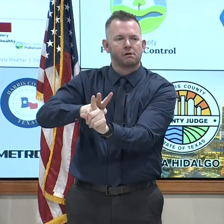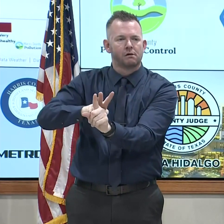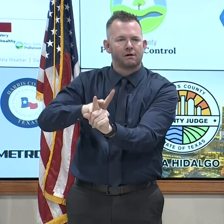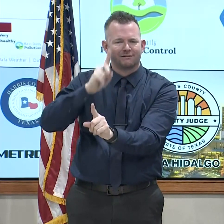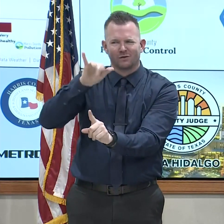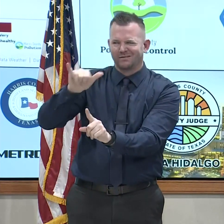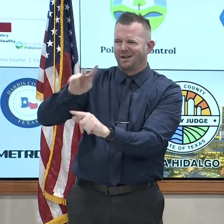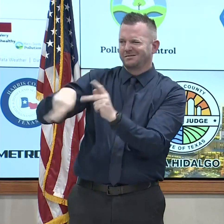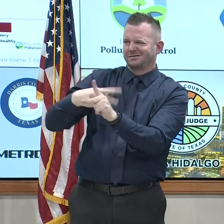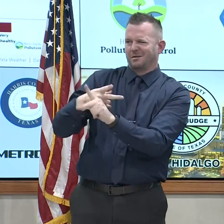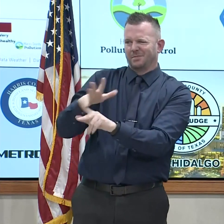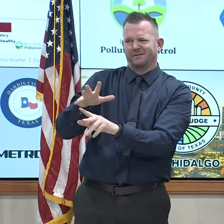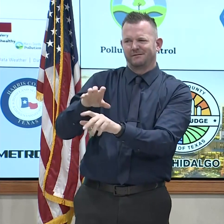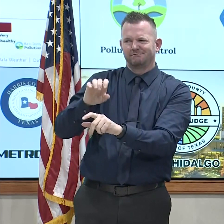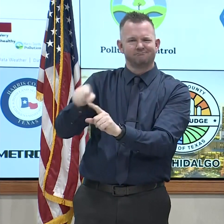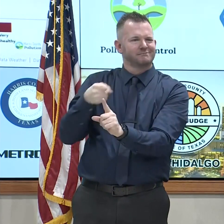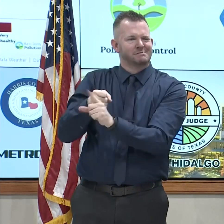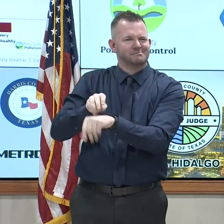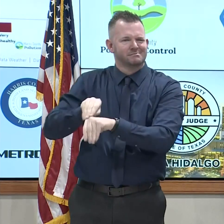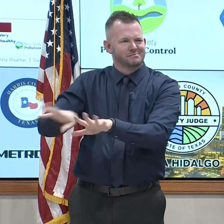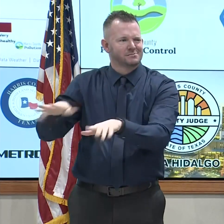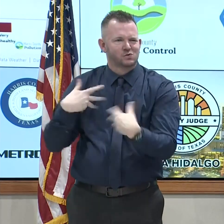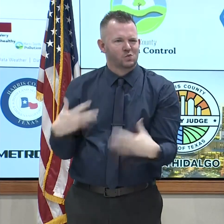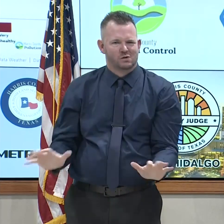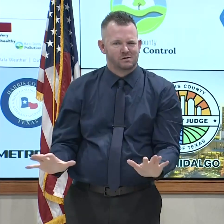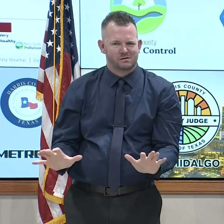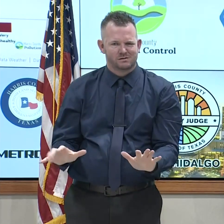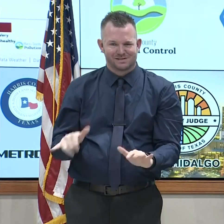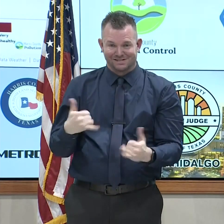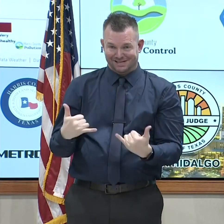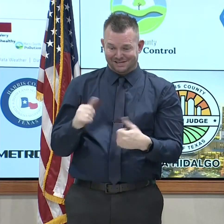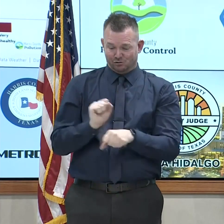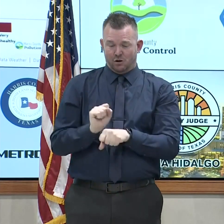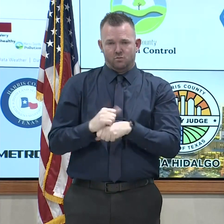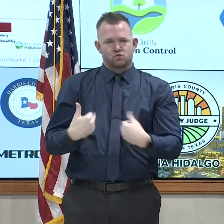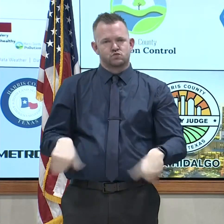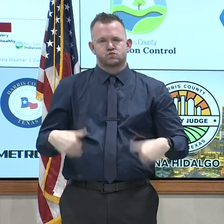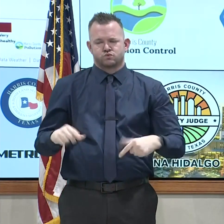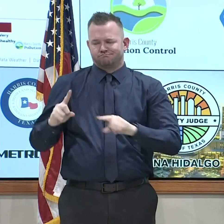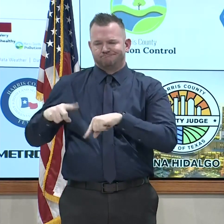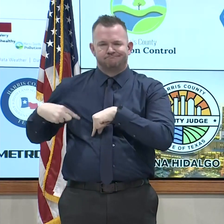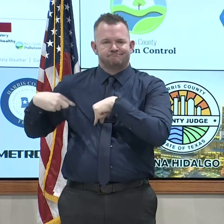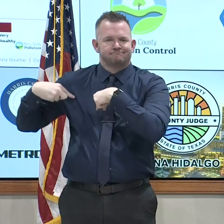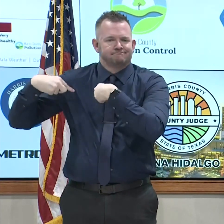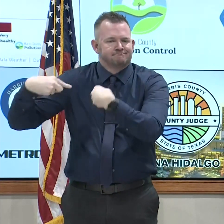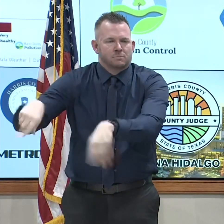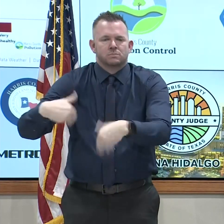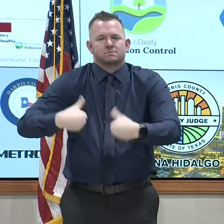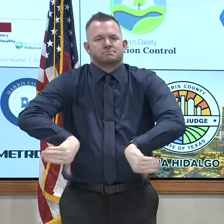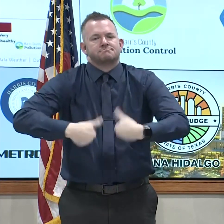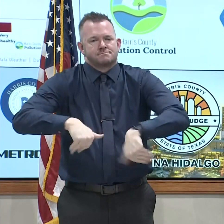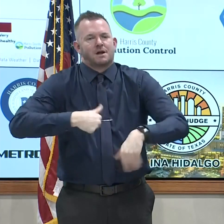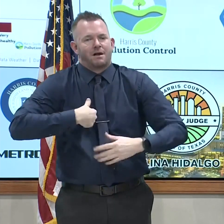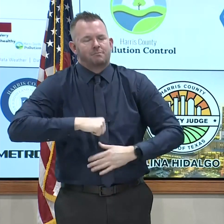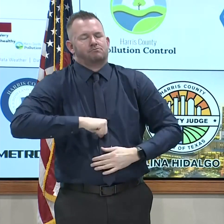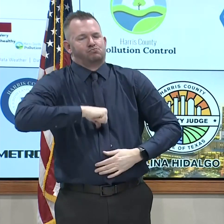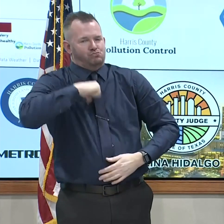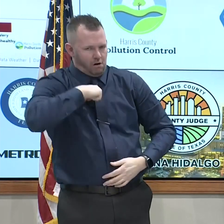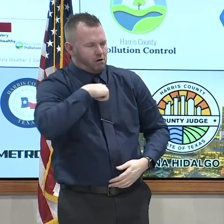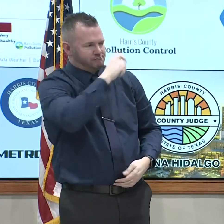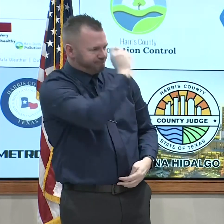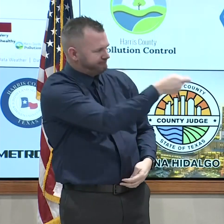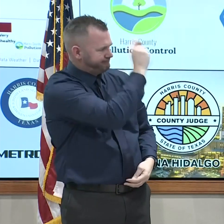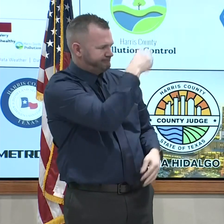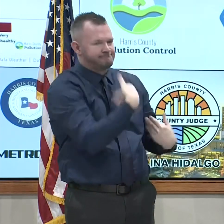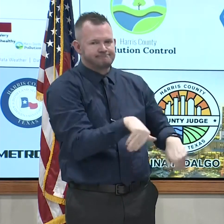since her time as county judge. I'm proud of her. I am proud, more importantly, to be a team member of